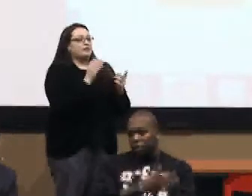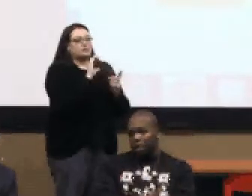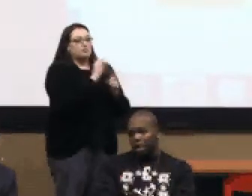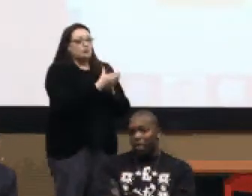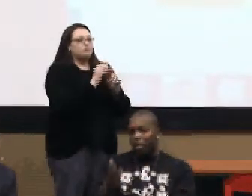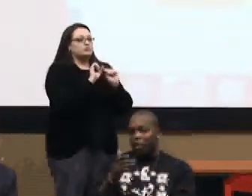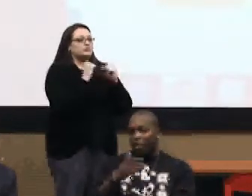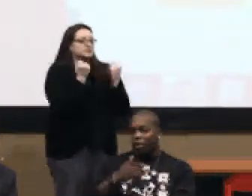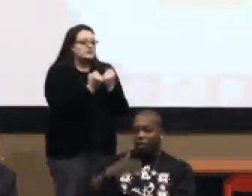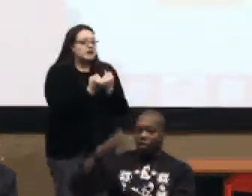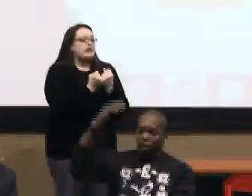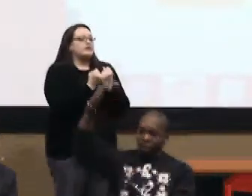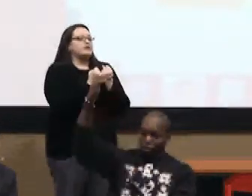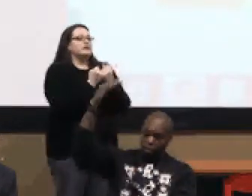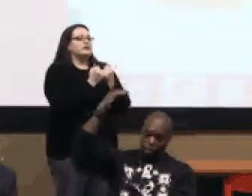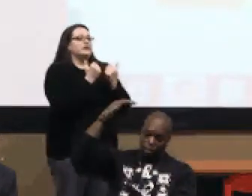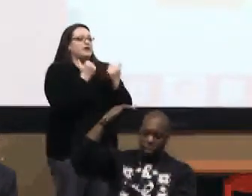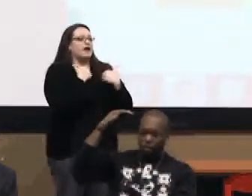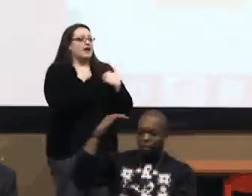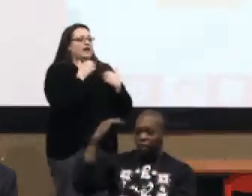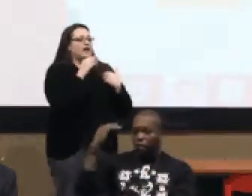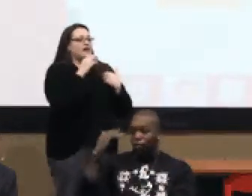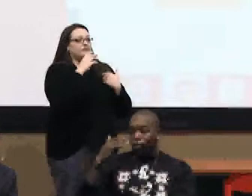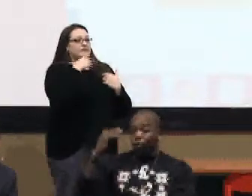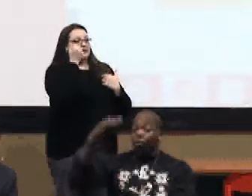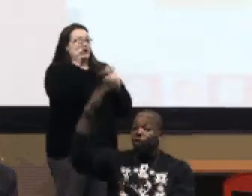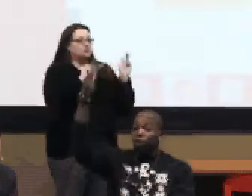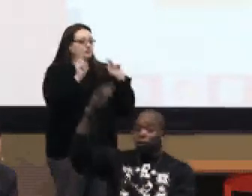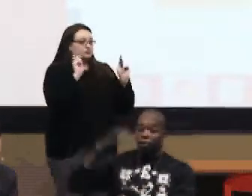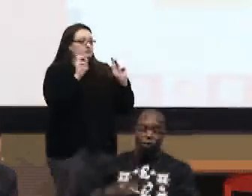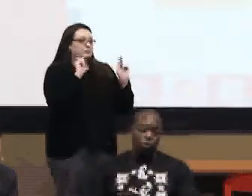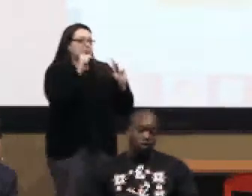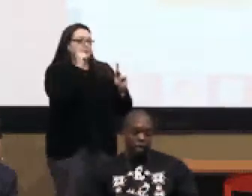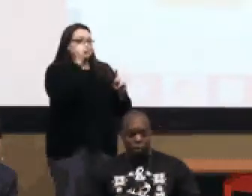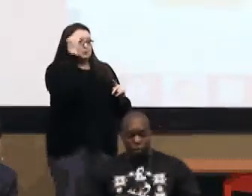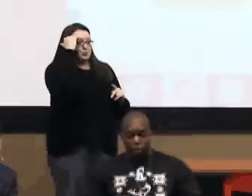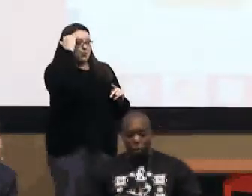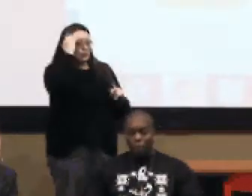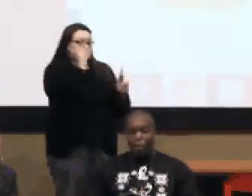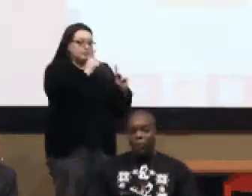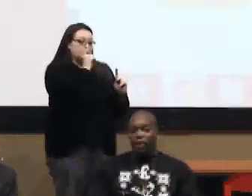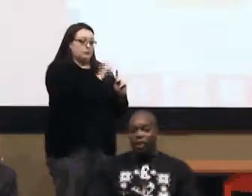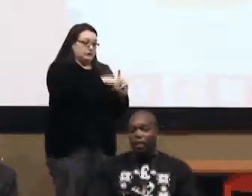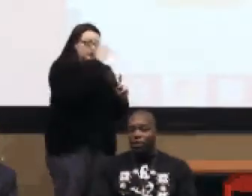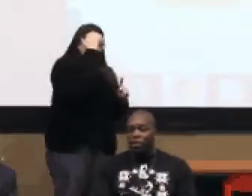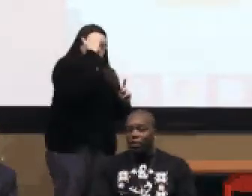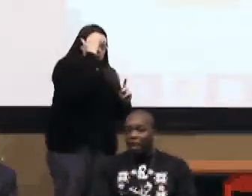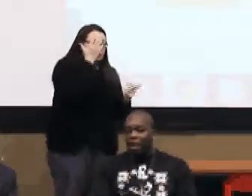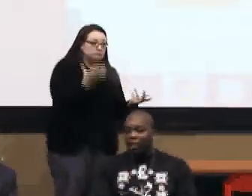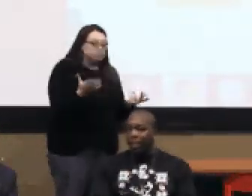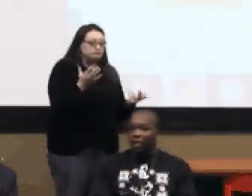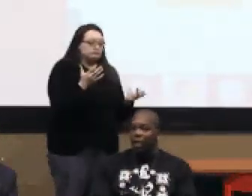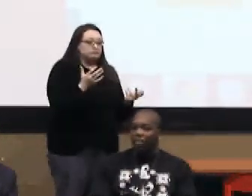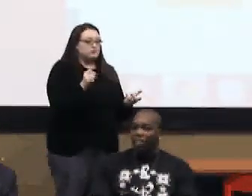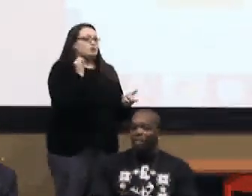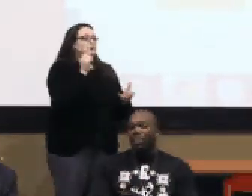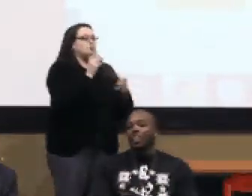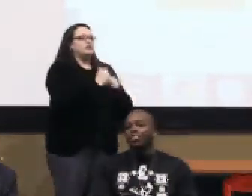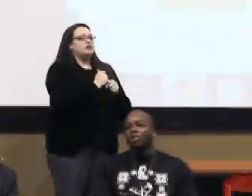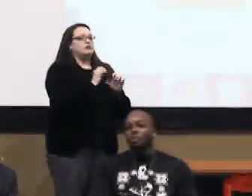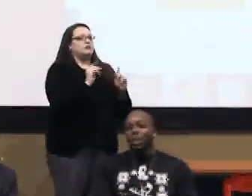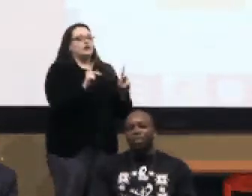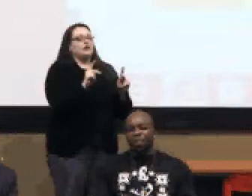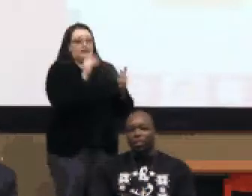any society, there are elders, there are those who know and those who need to know, and you're not going to get